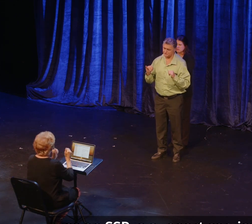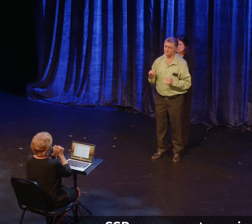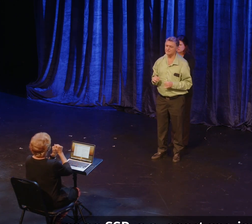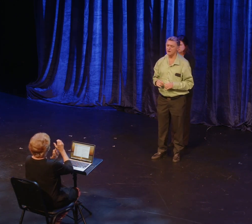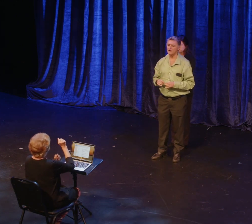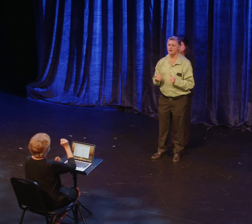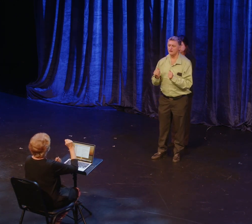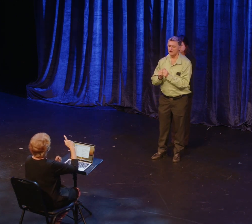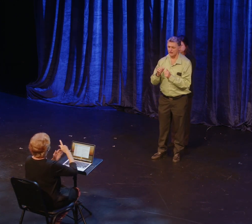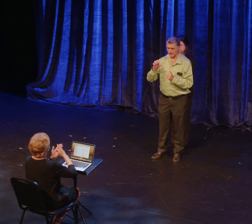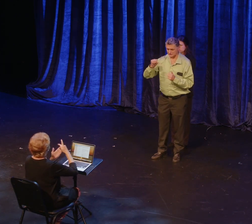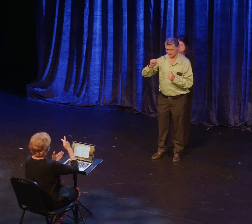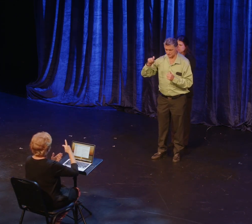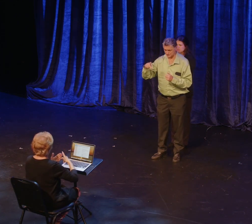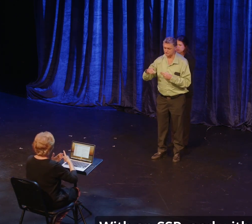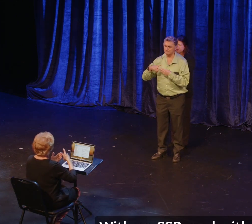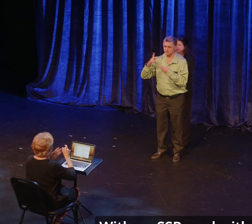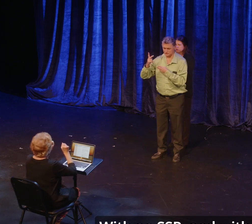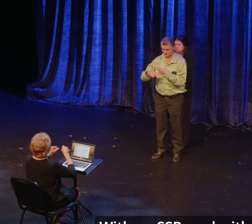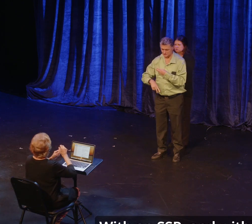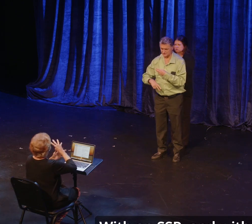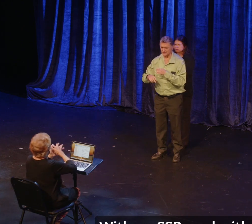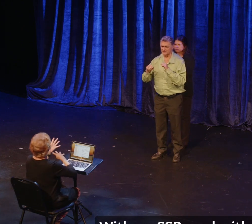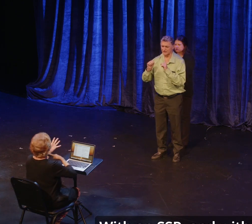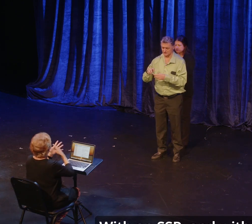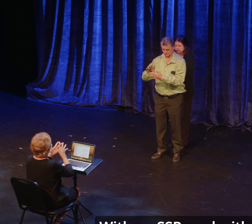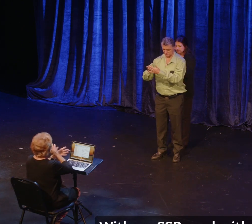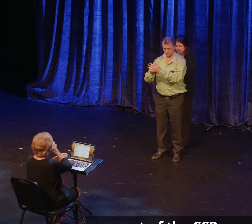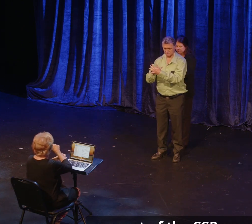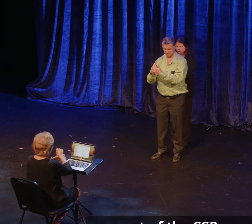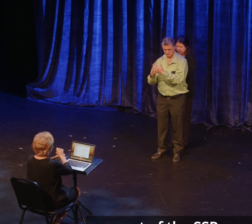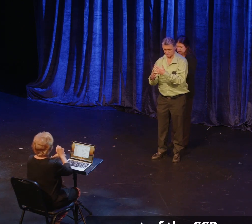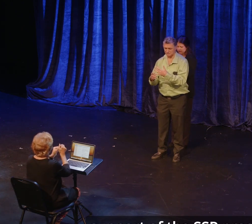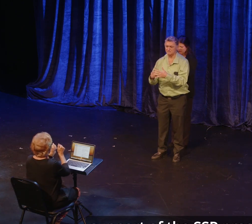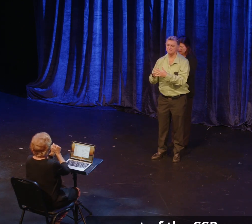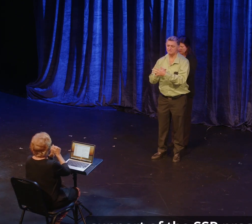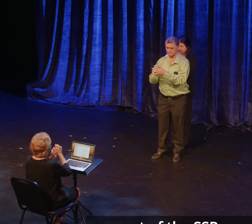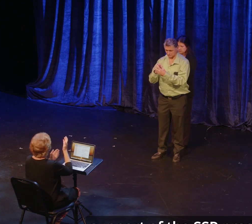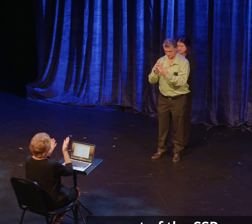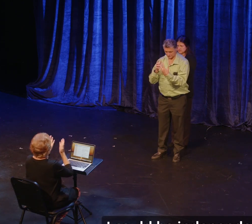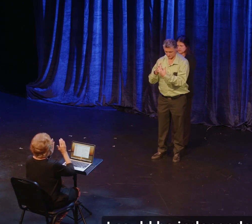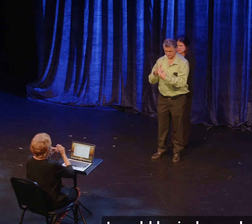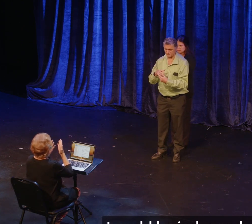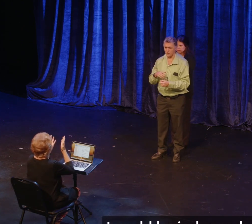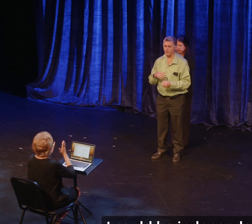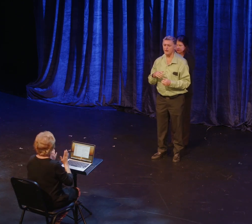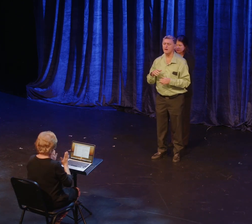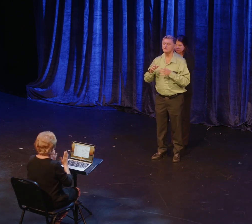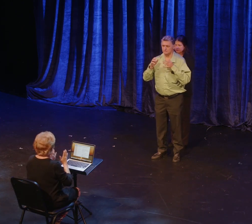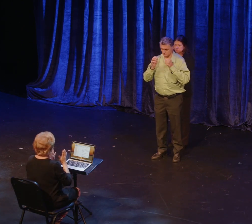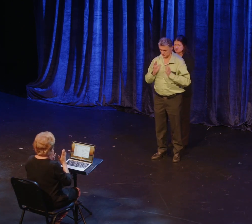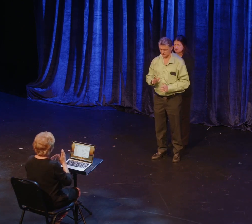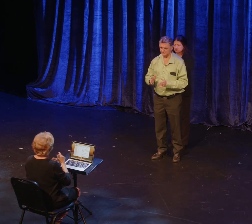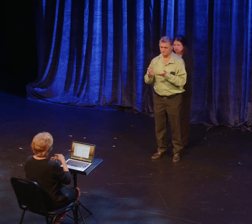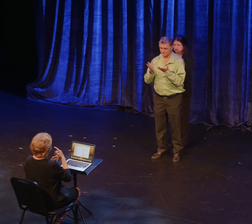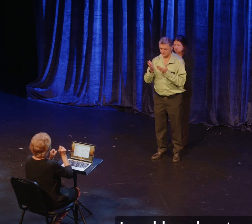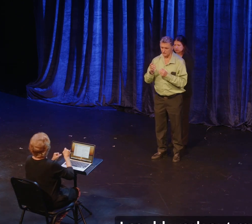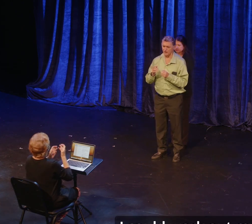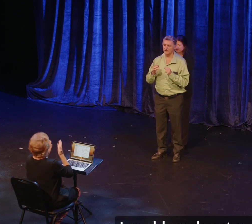provider. With an SSP and with the support of the SSP program, I could be independent. I could work out